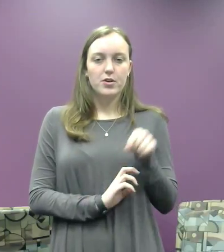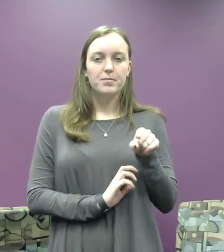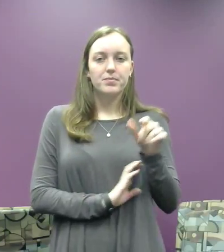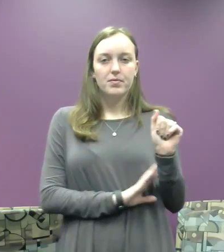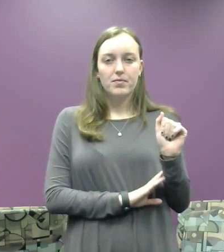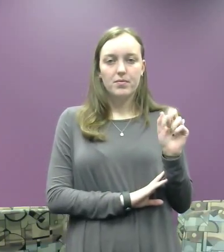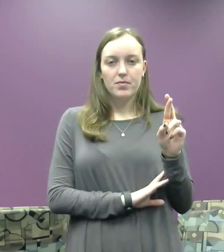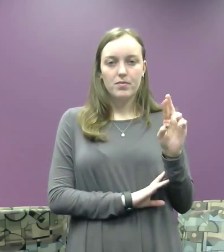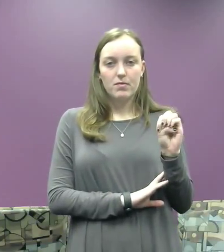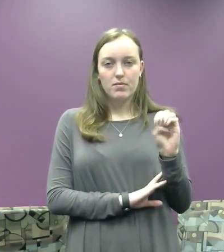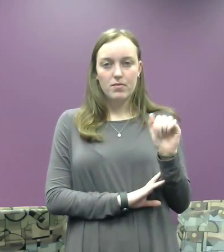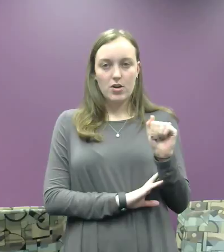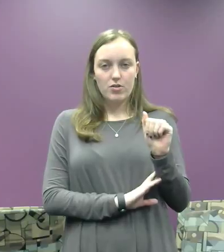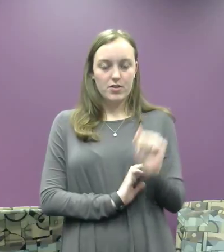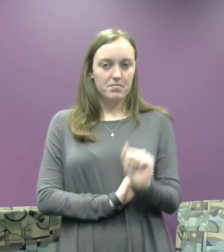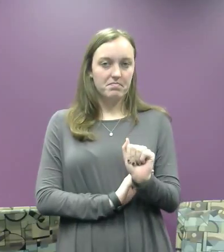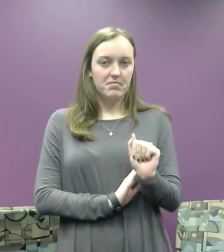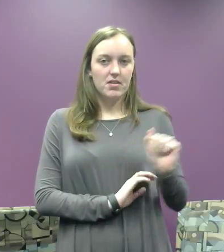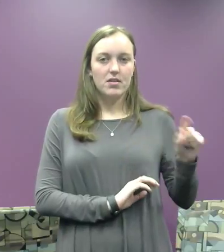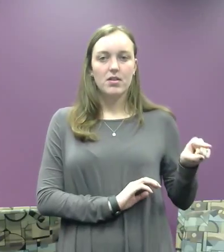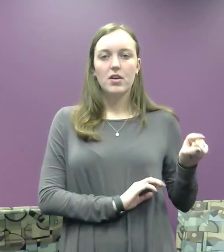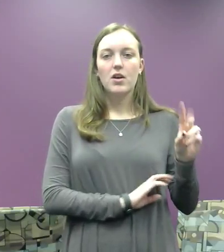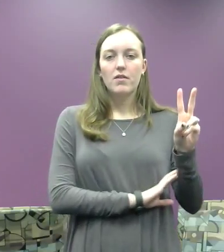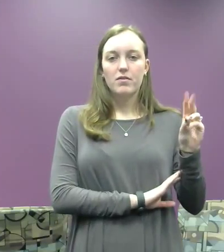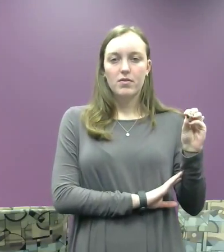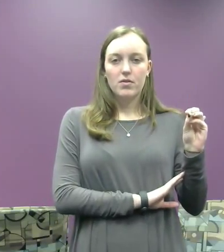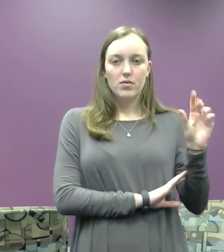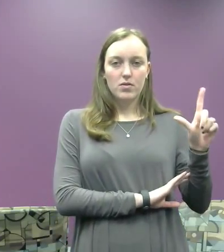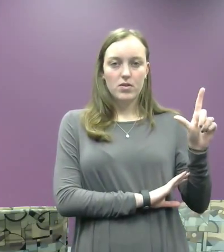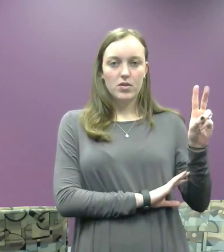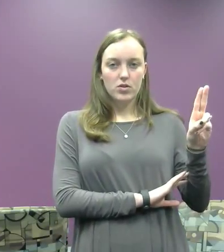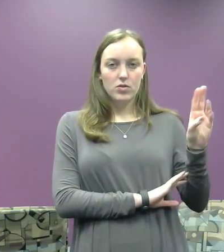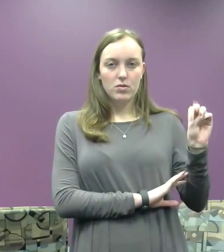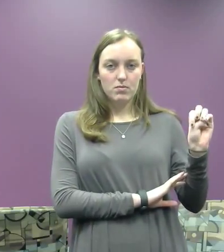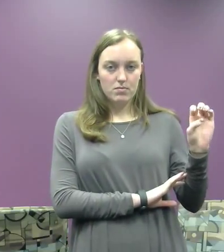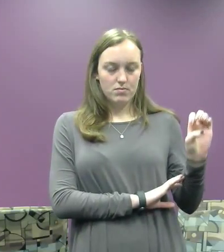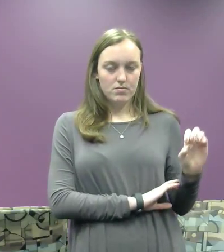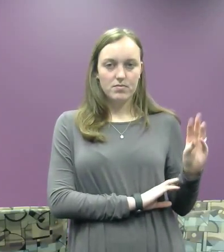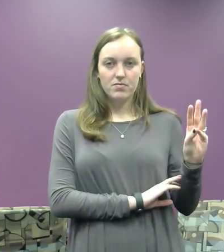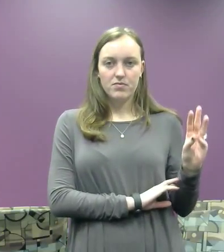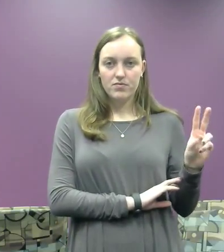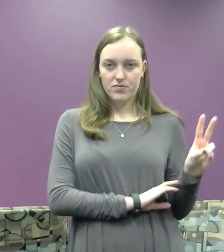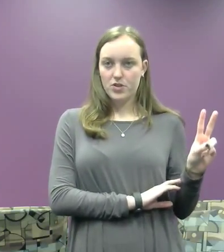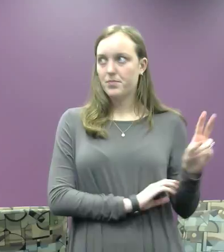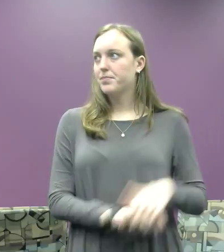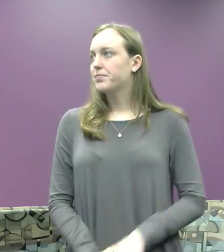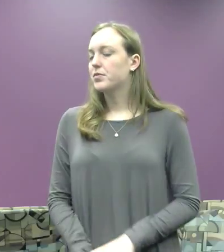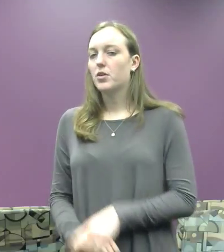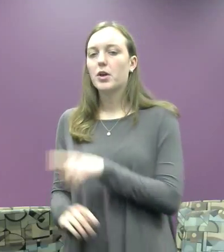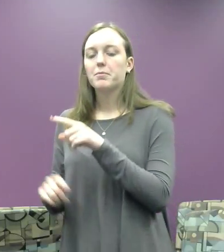to explain what these things mean a little bit, these words. First of all, if you look at the word perimeter and break it into